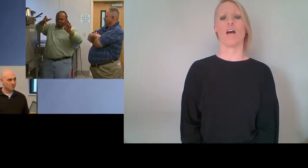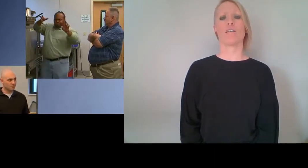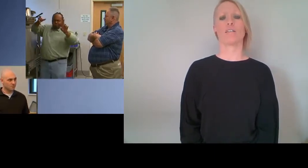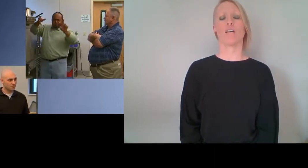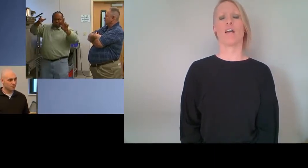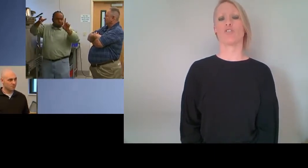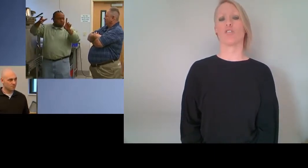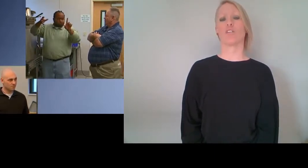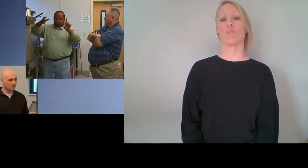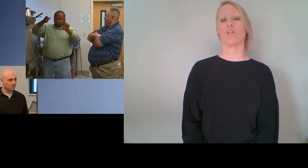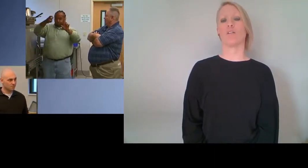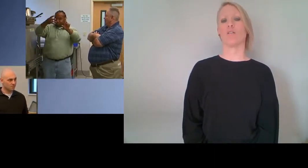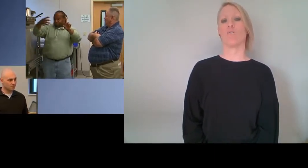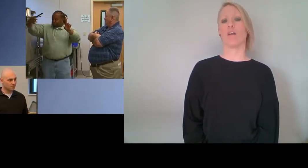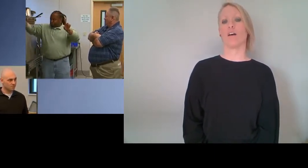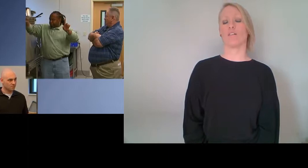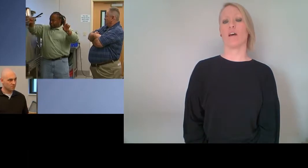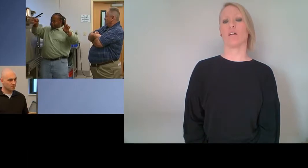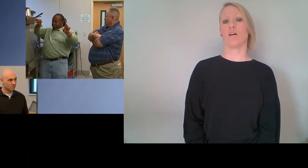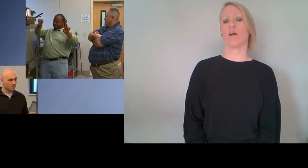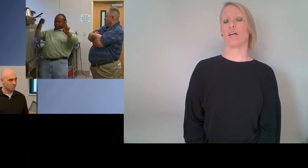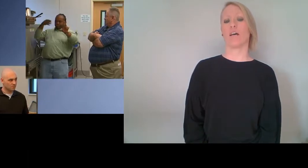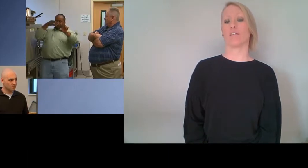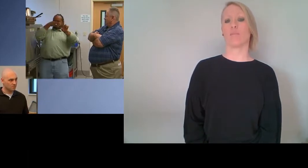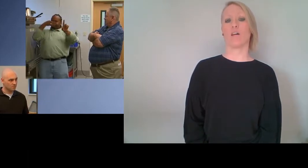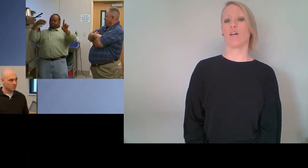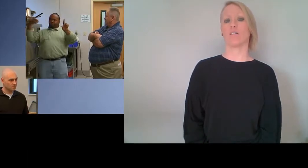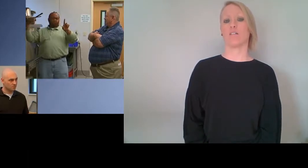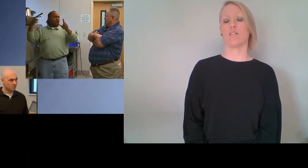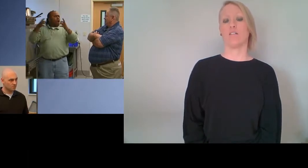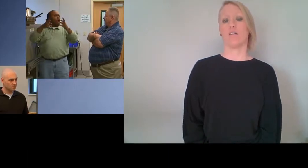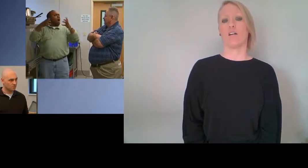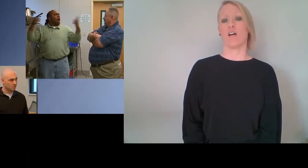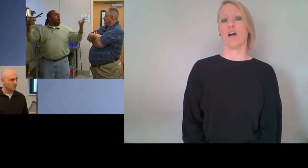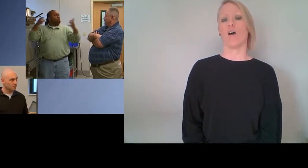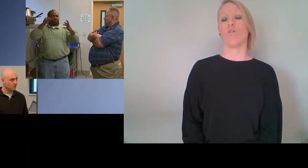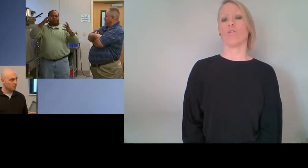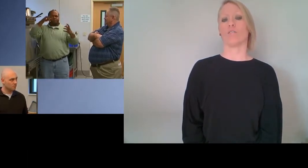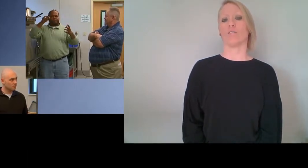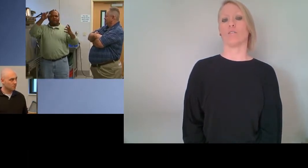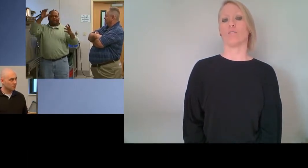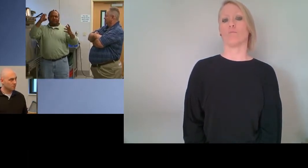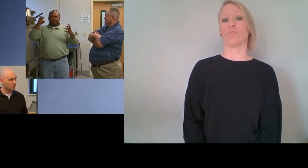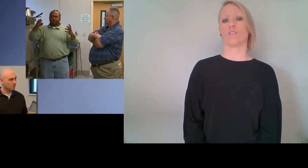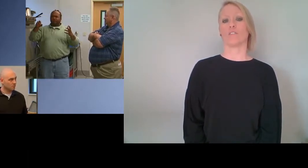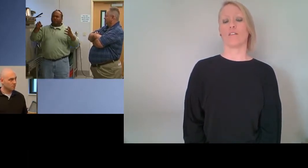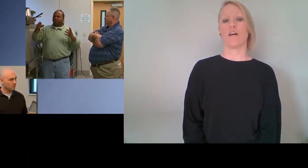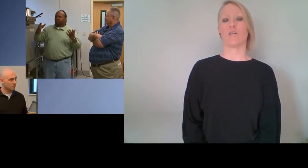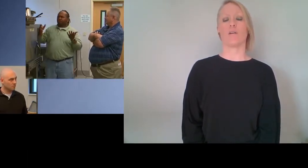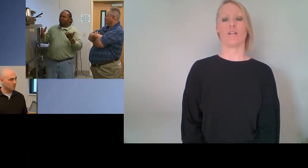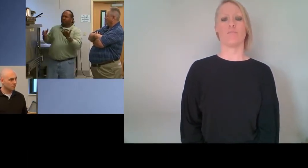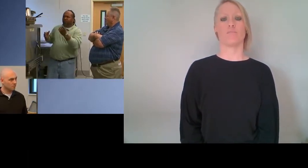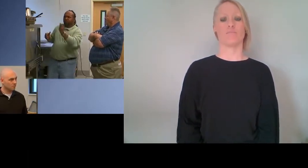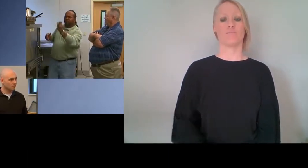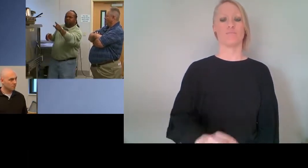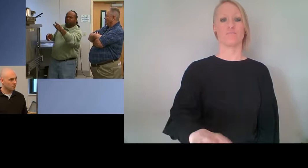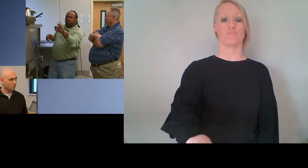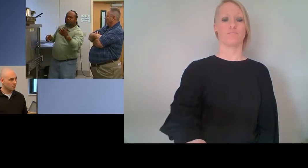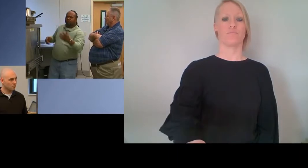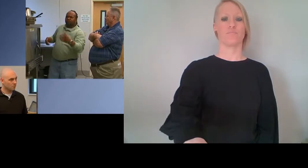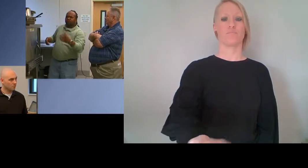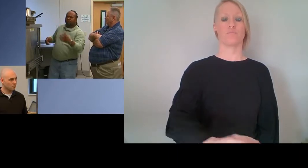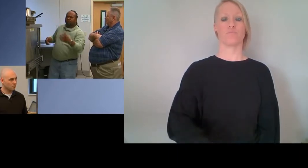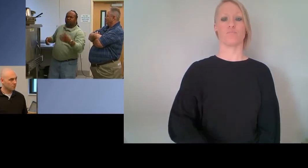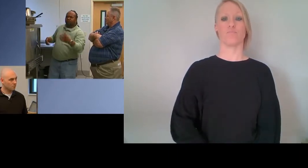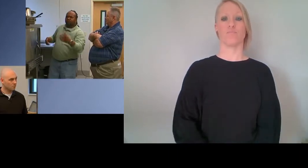Okay, I'll ask. Actually, let me wait on that. I'm not going to ask him yet. I'll hold and we'll discuss that in a minute.